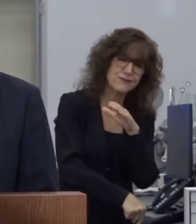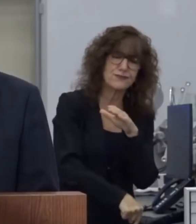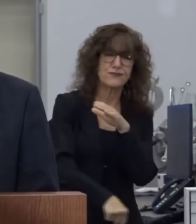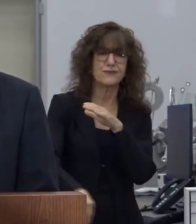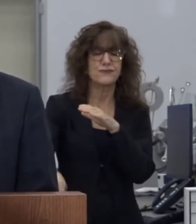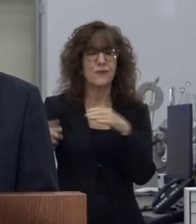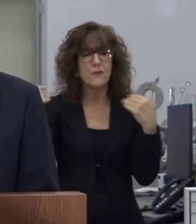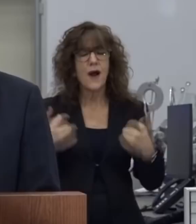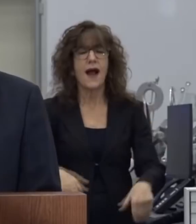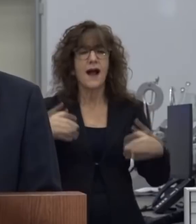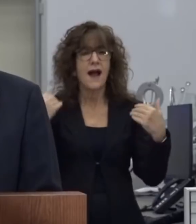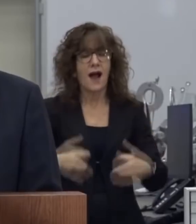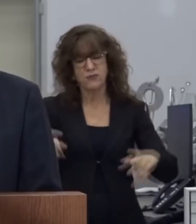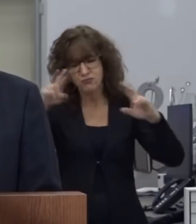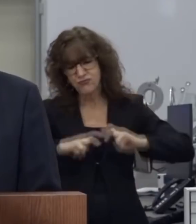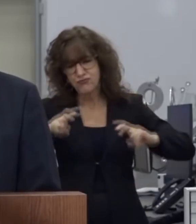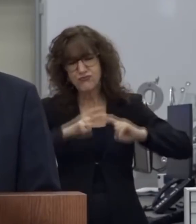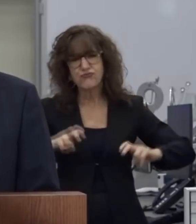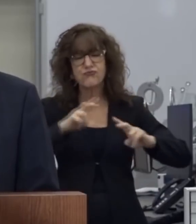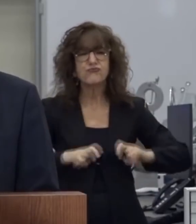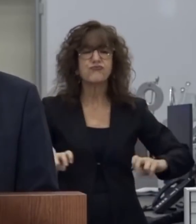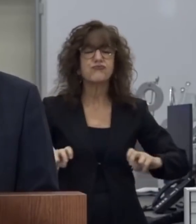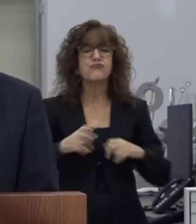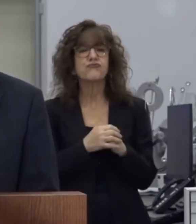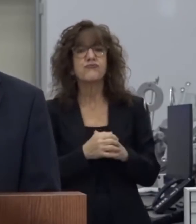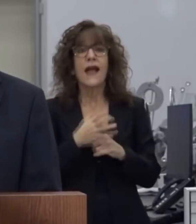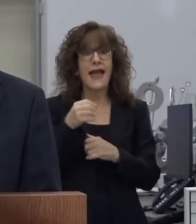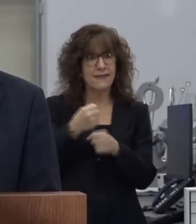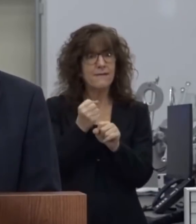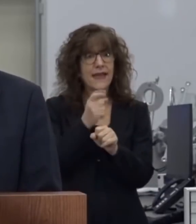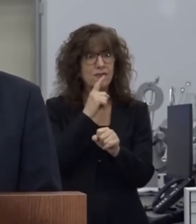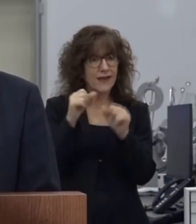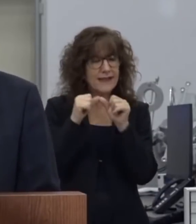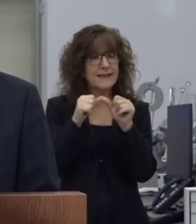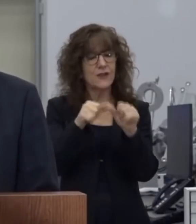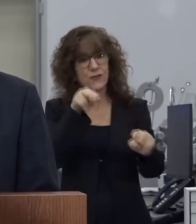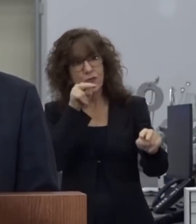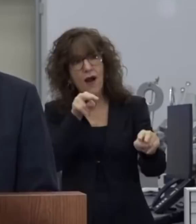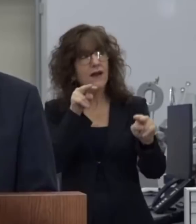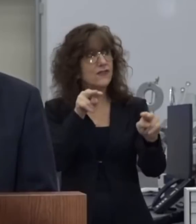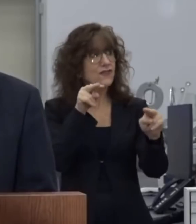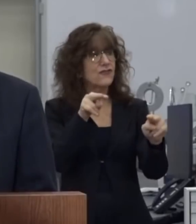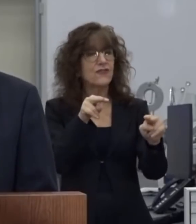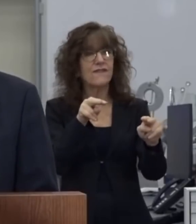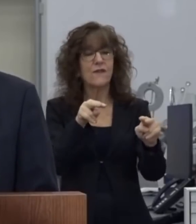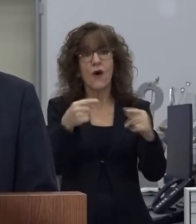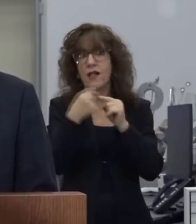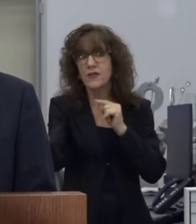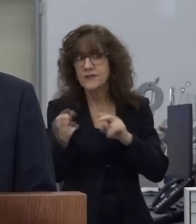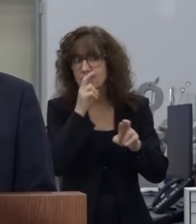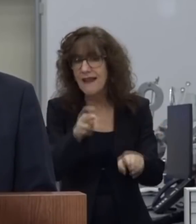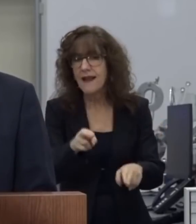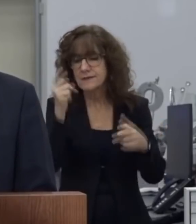rigorous, and they put in a lot of safeguards, and they make sure they continue to watch for like allergic reactions and